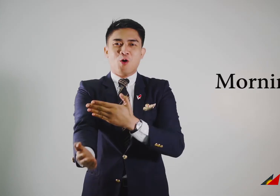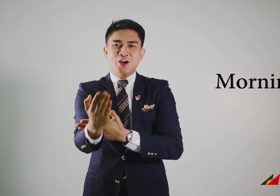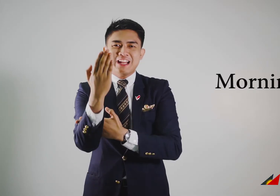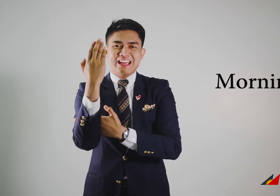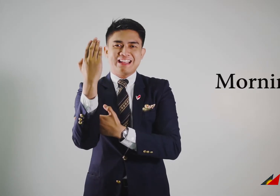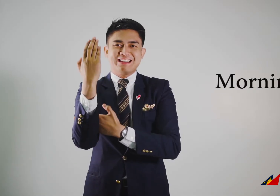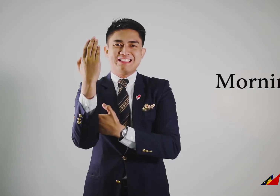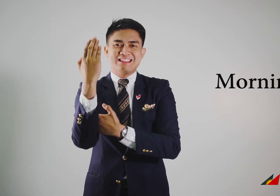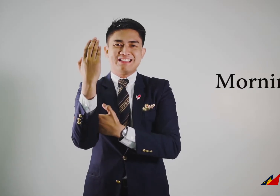Morning,